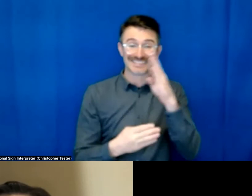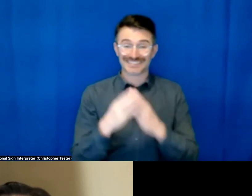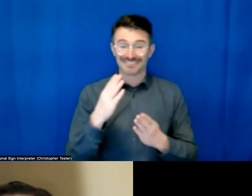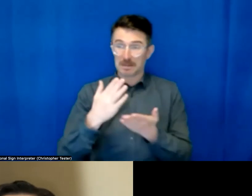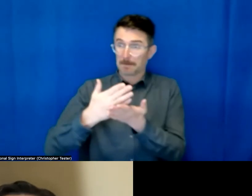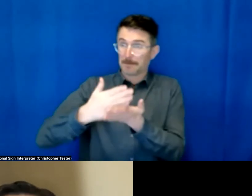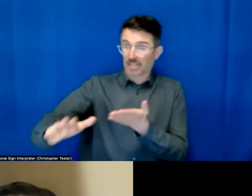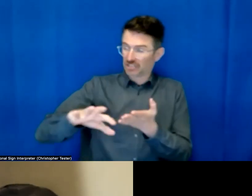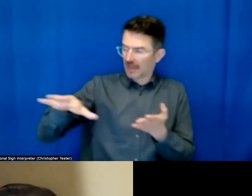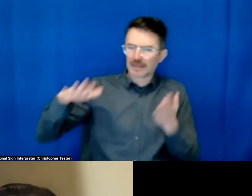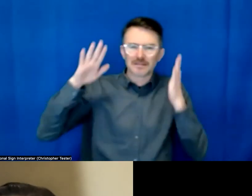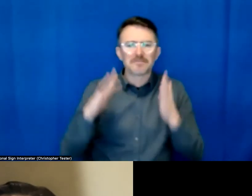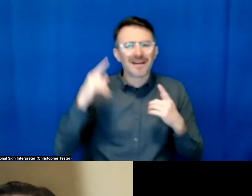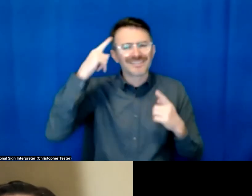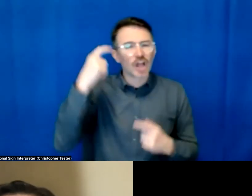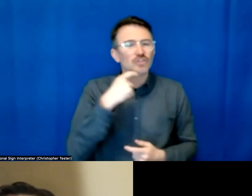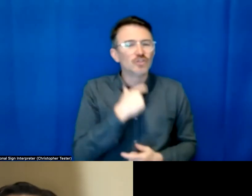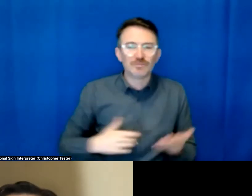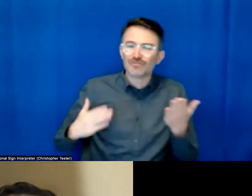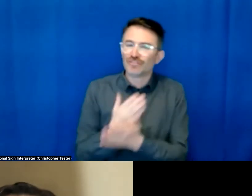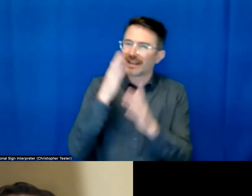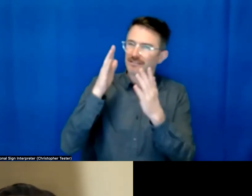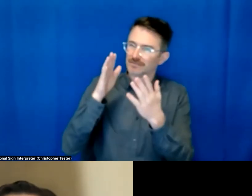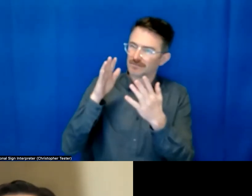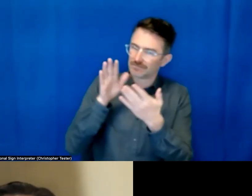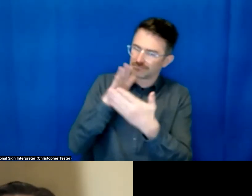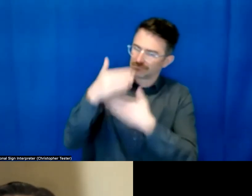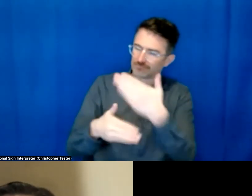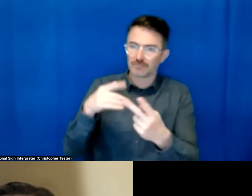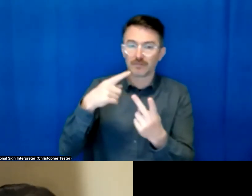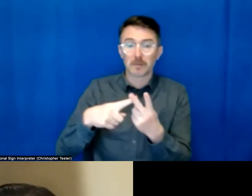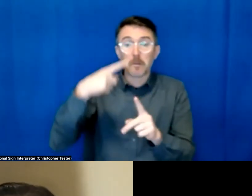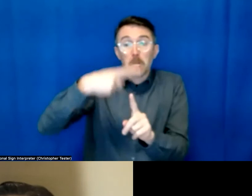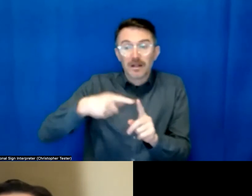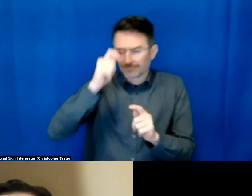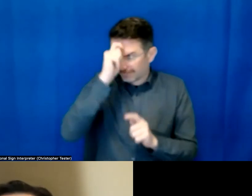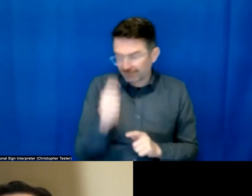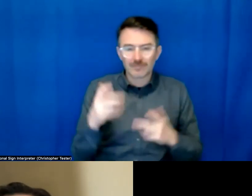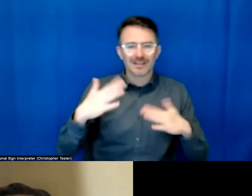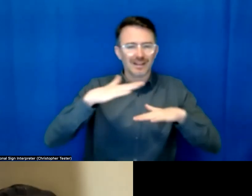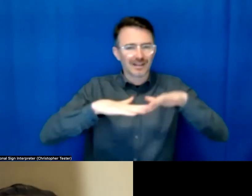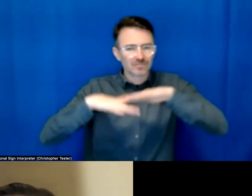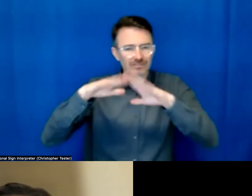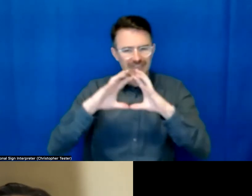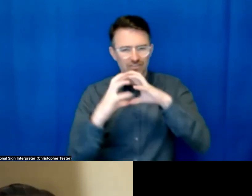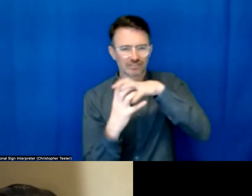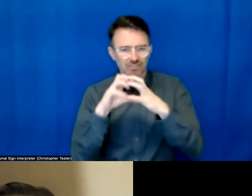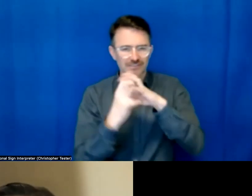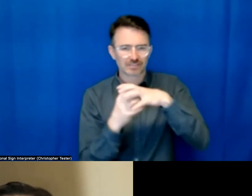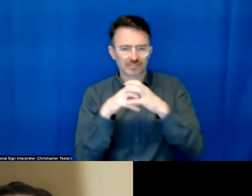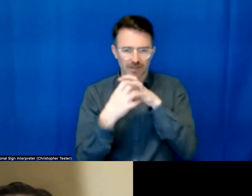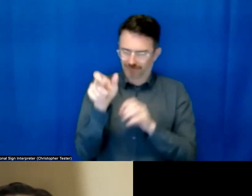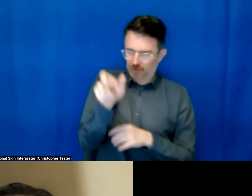that we have been working at the grassroots level. And I highly recommend and request to all the member states, the